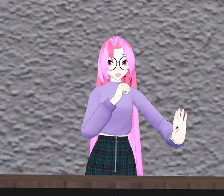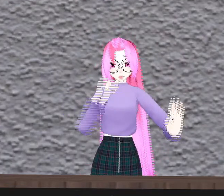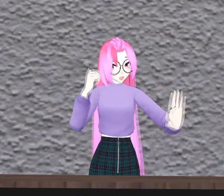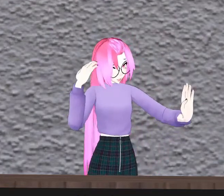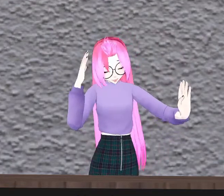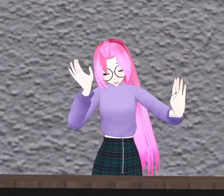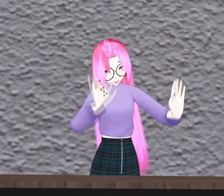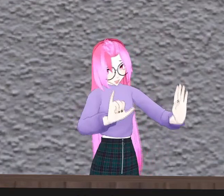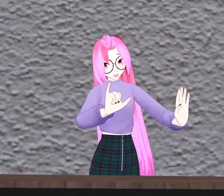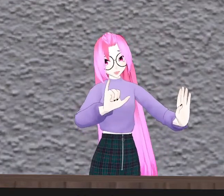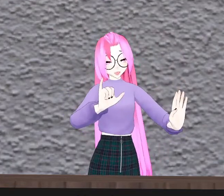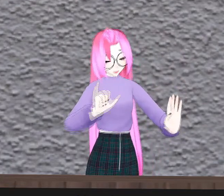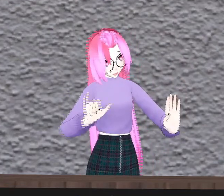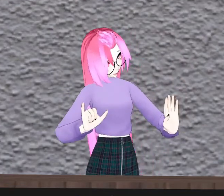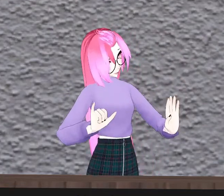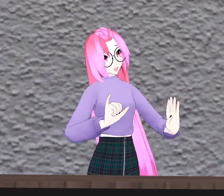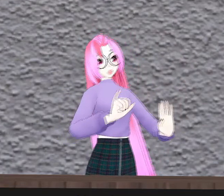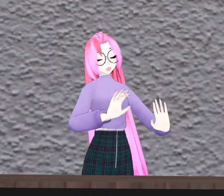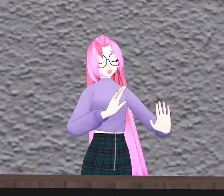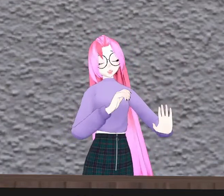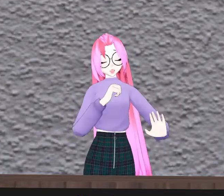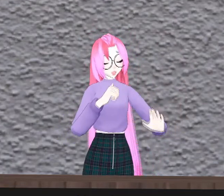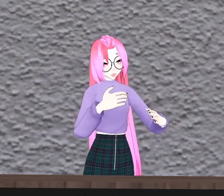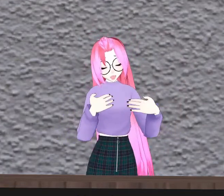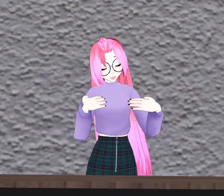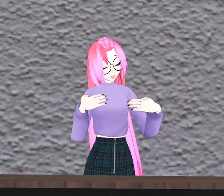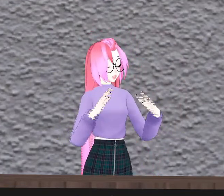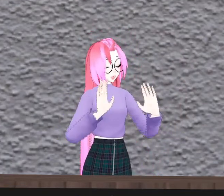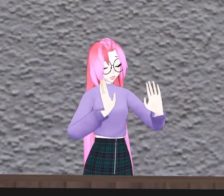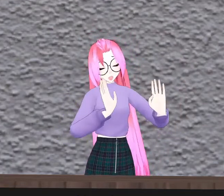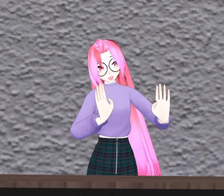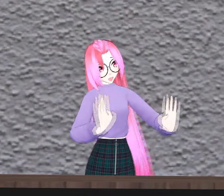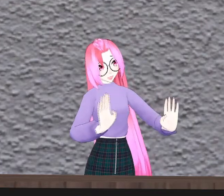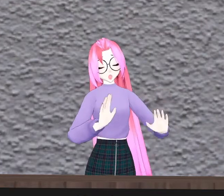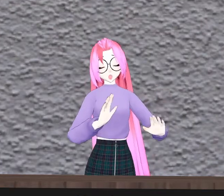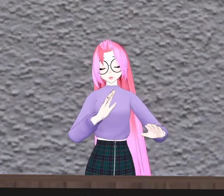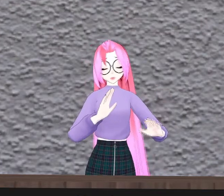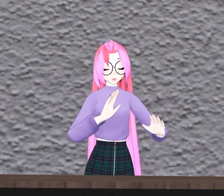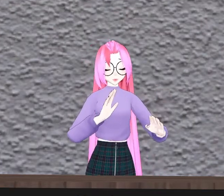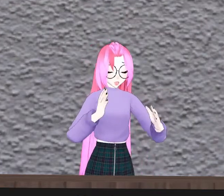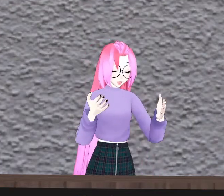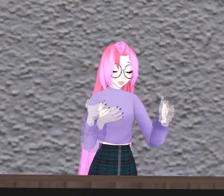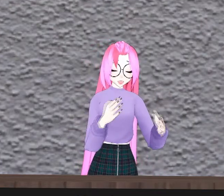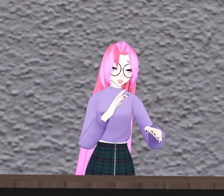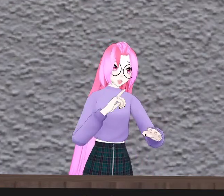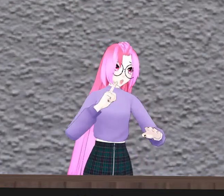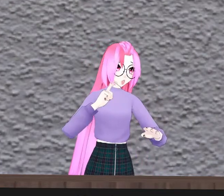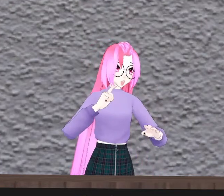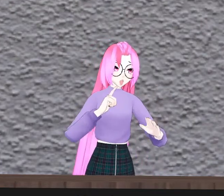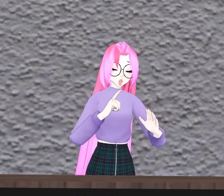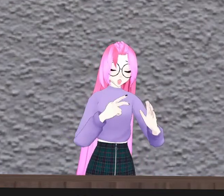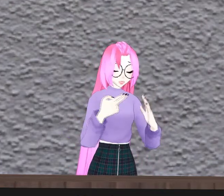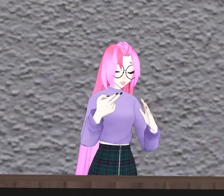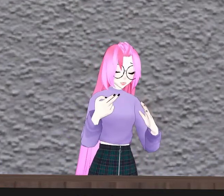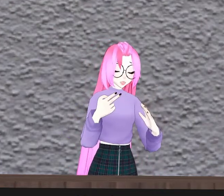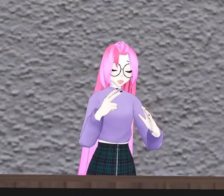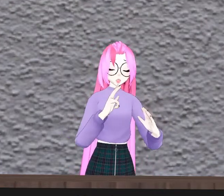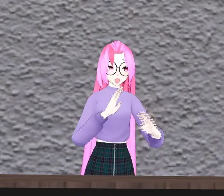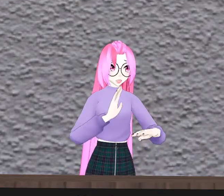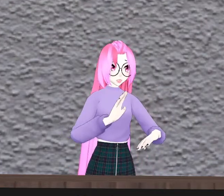not want to know that. But they will hold back. They'll just tell you. So like I said, deaf people are very honest and blunt,